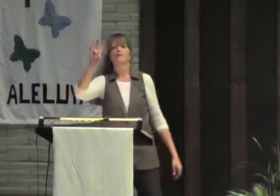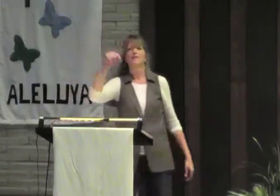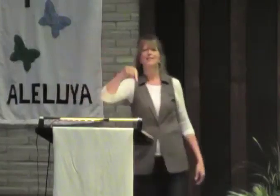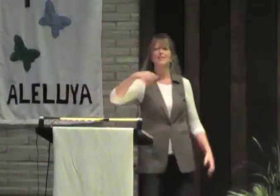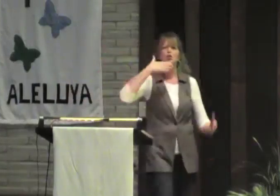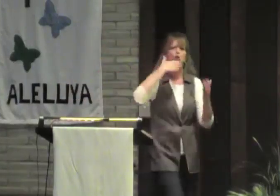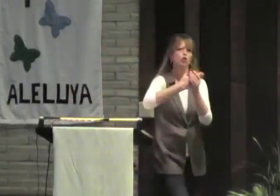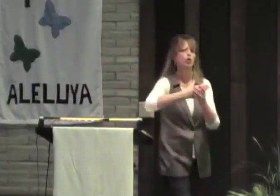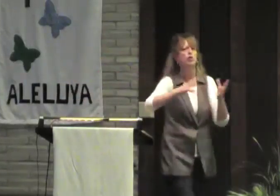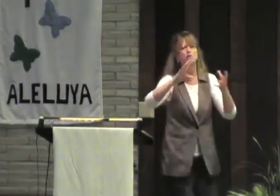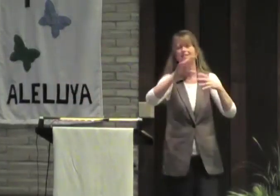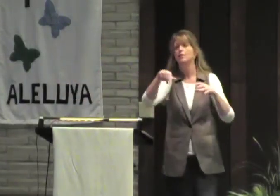I'm reading from Genesis